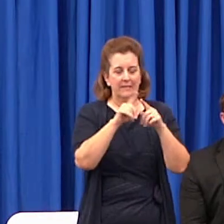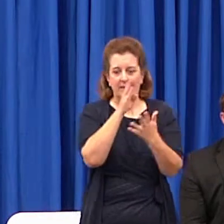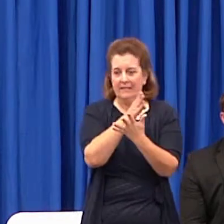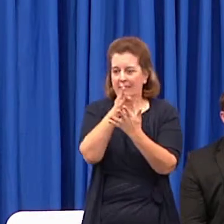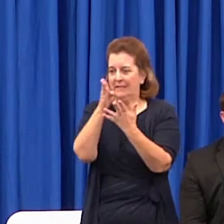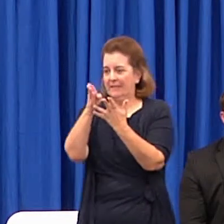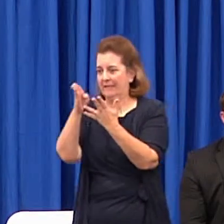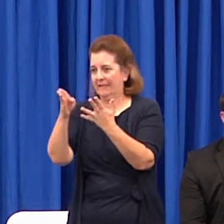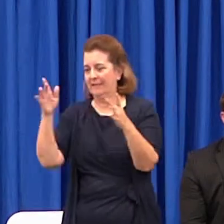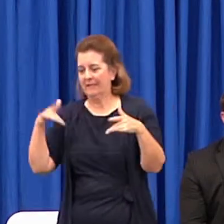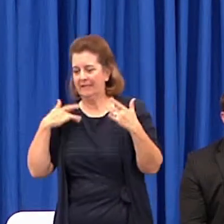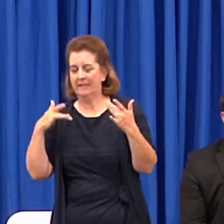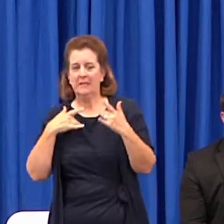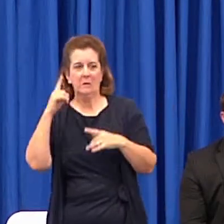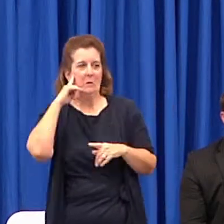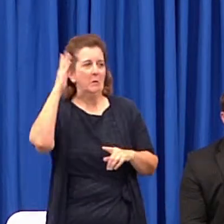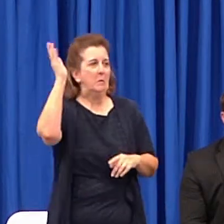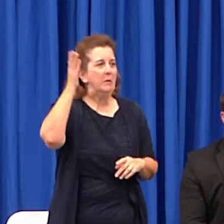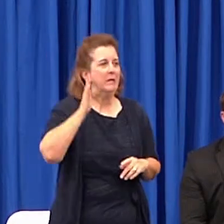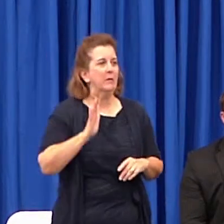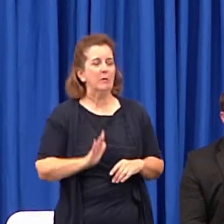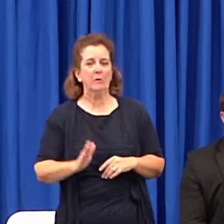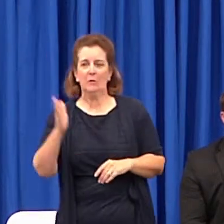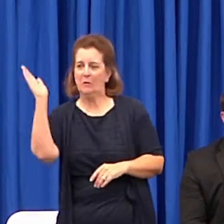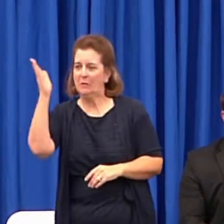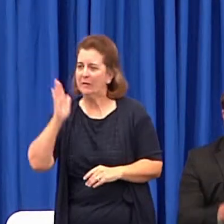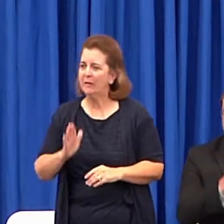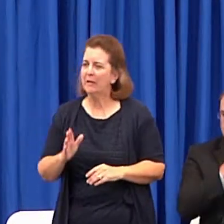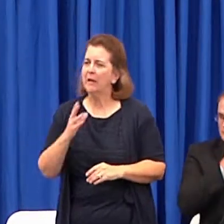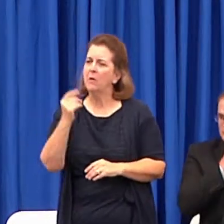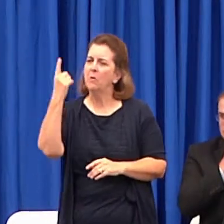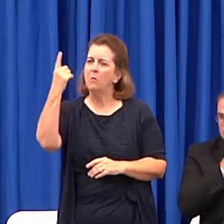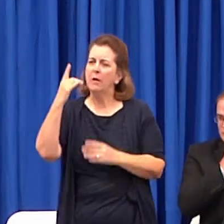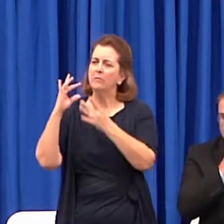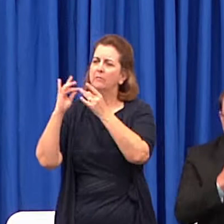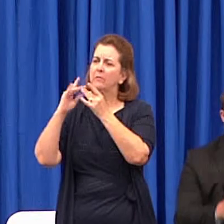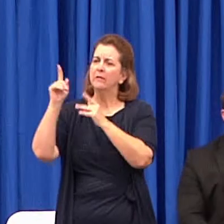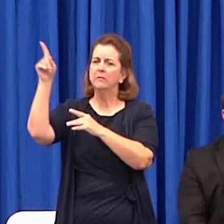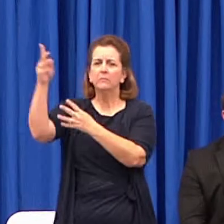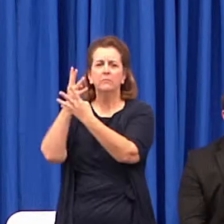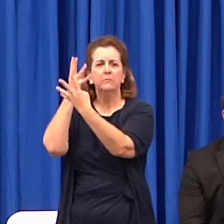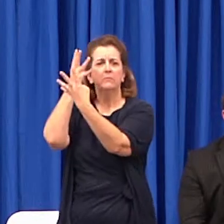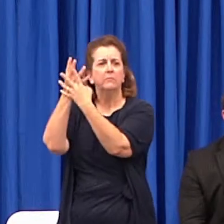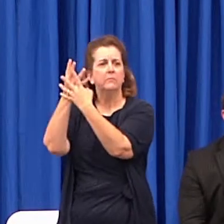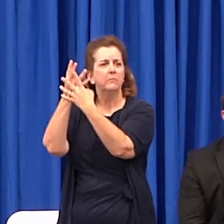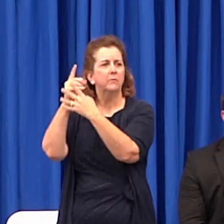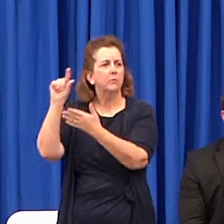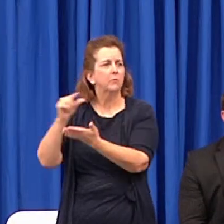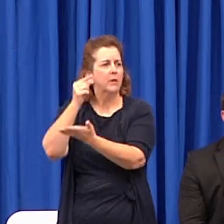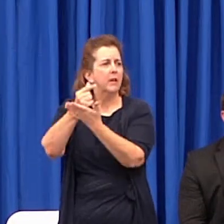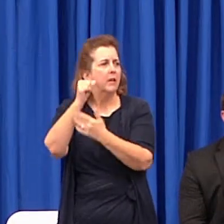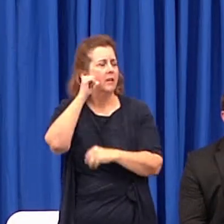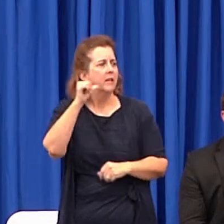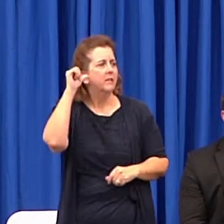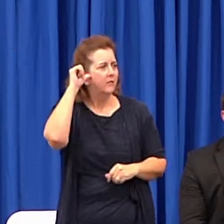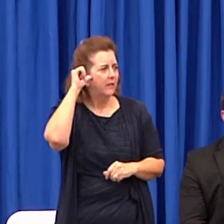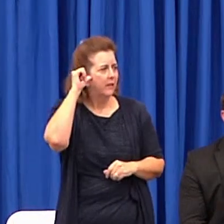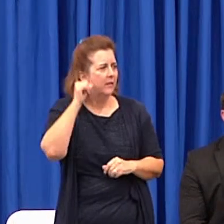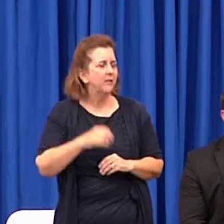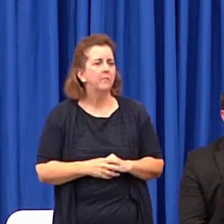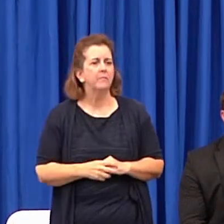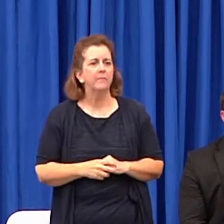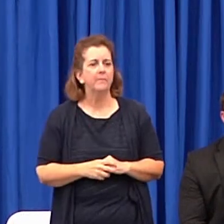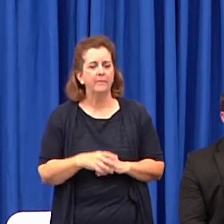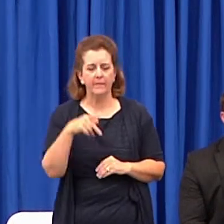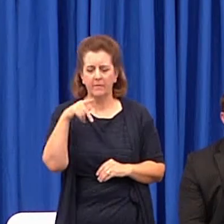great speakers. I want to share something I heard from someone speaking at our Limestone Correctional graduation ceremony yesterday.